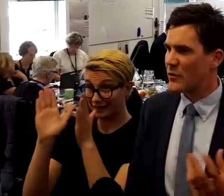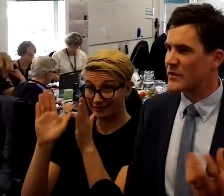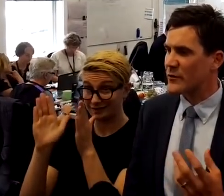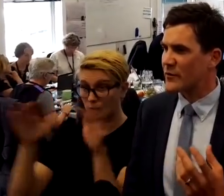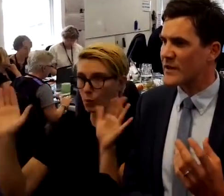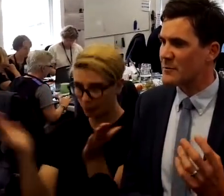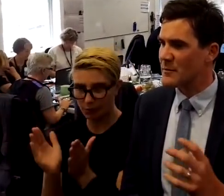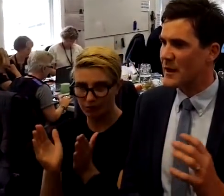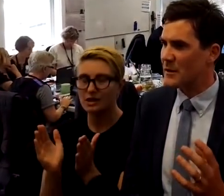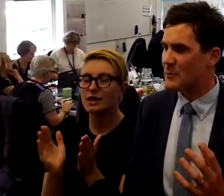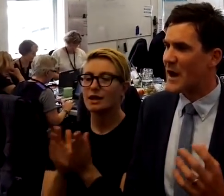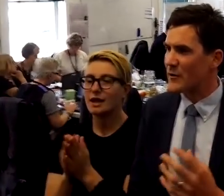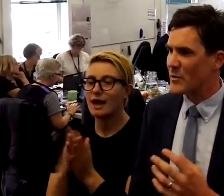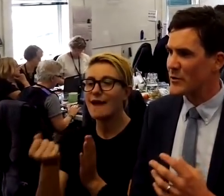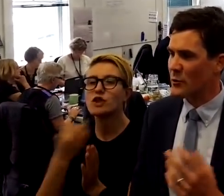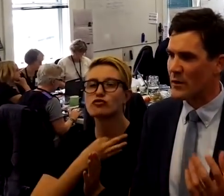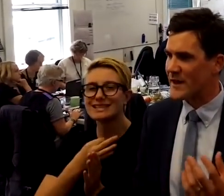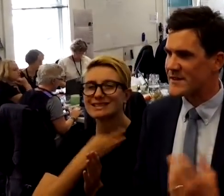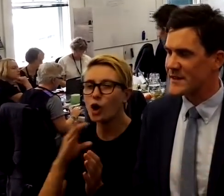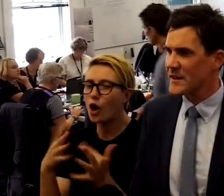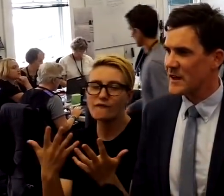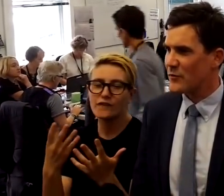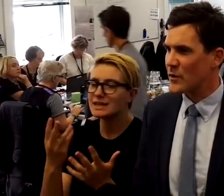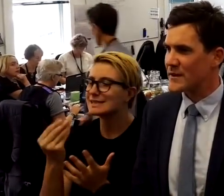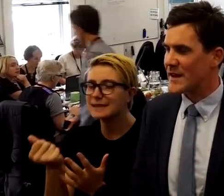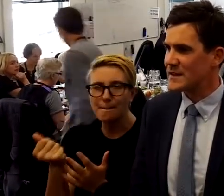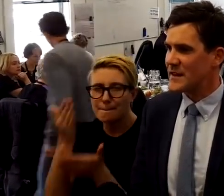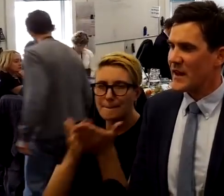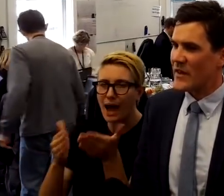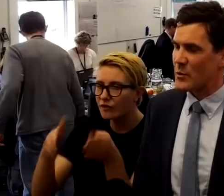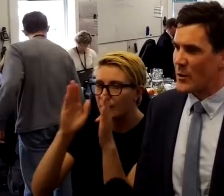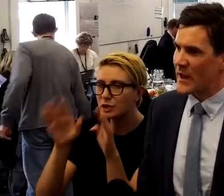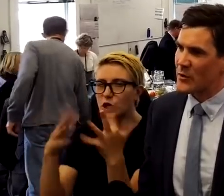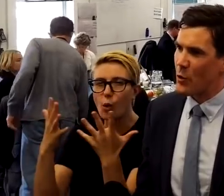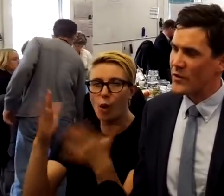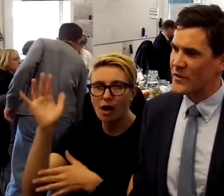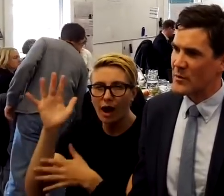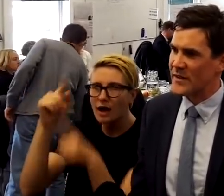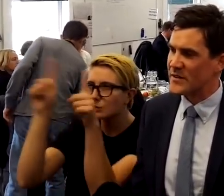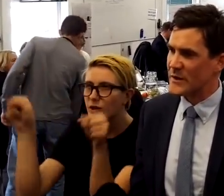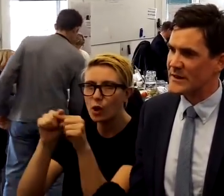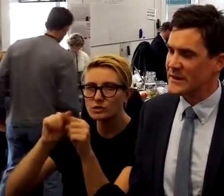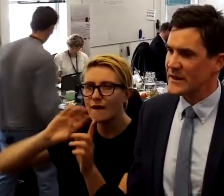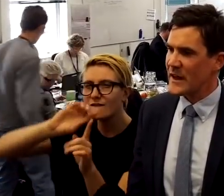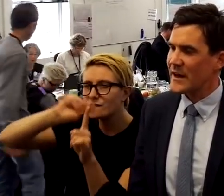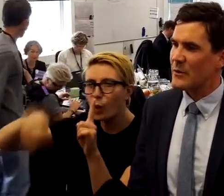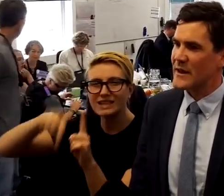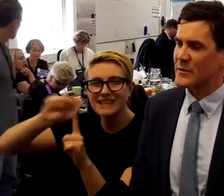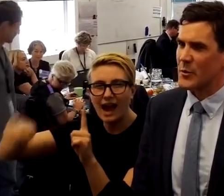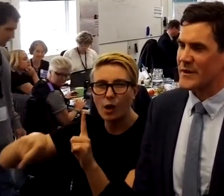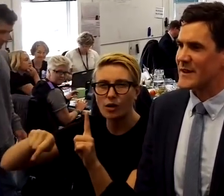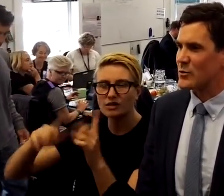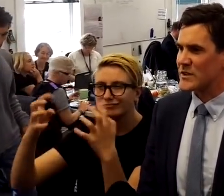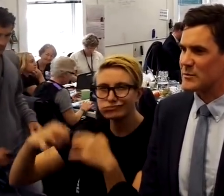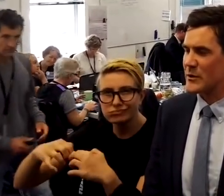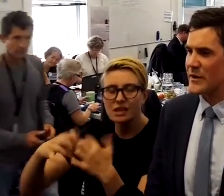the risk of some part of the building or glazing falling down, and that's why we had the cordons in the places that we did, and now we're down to